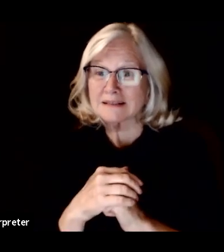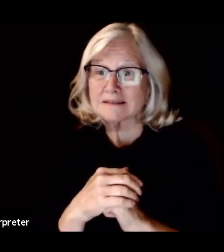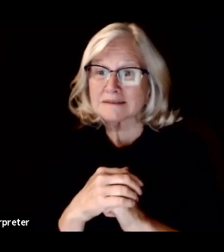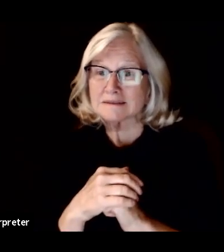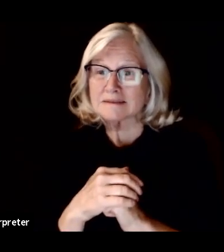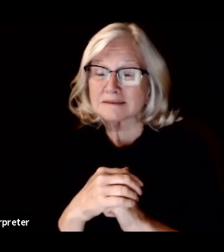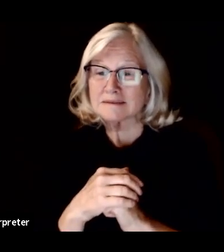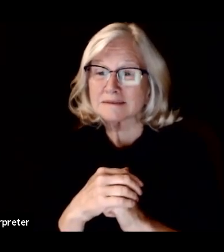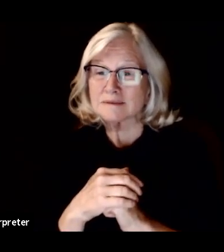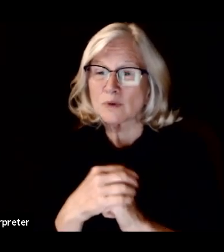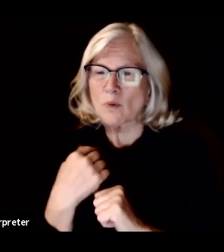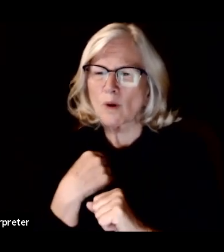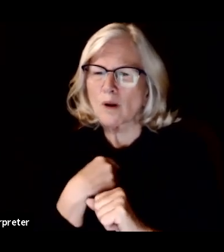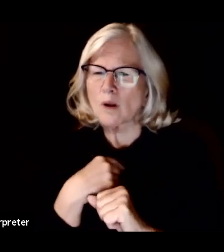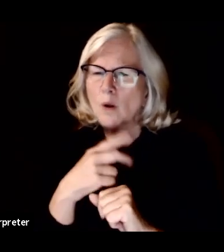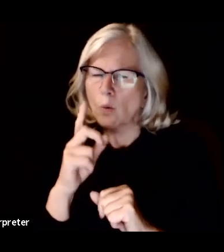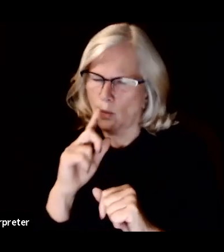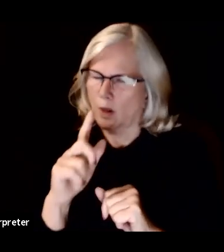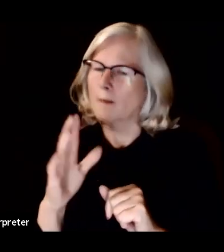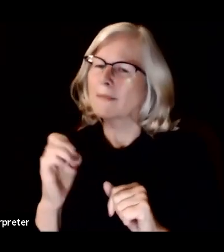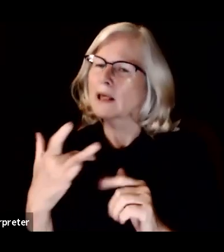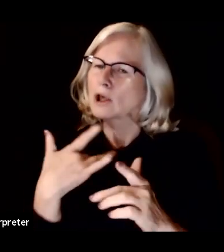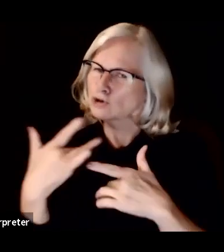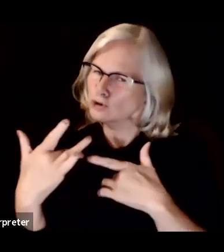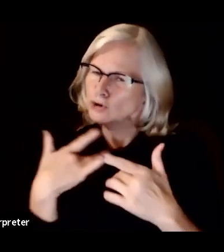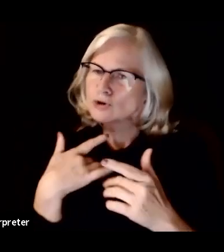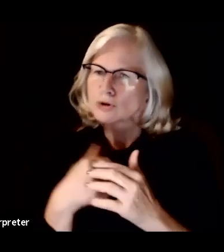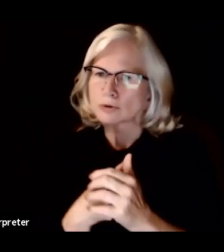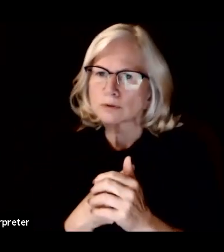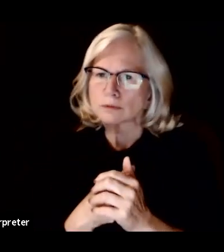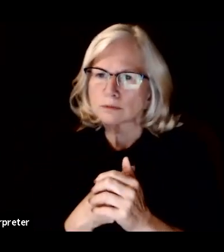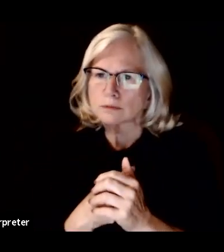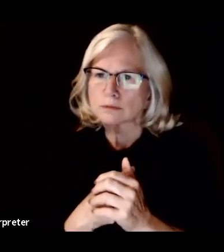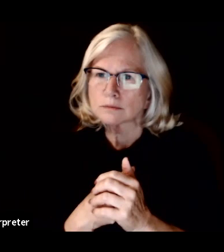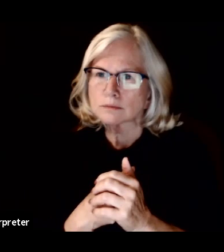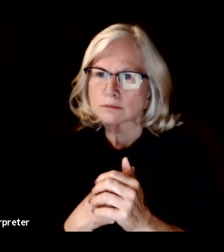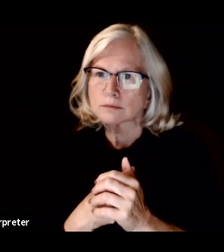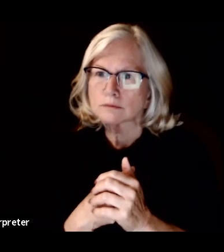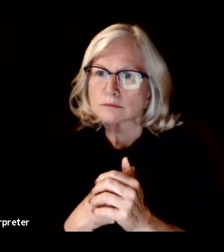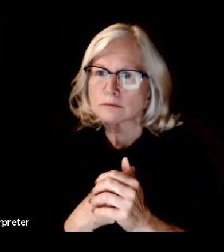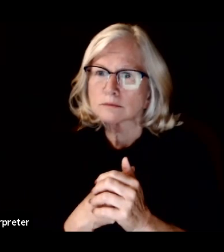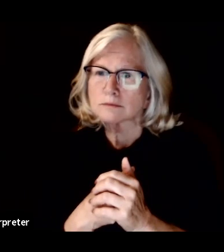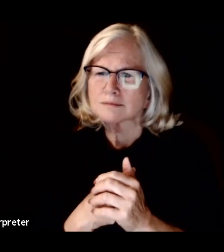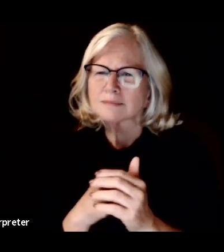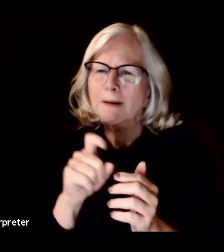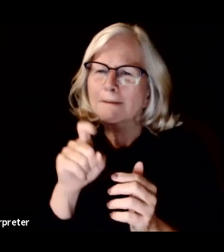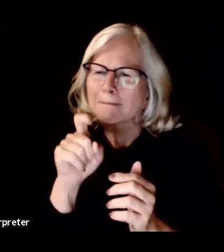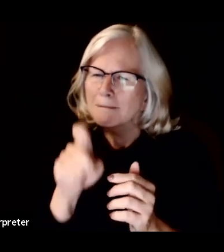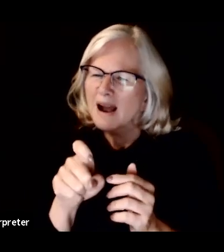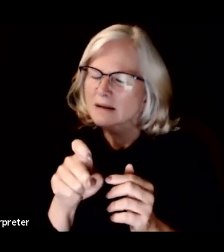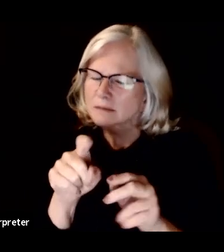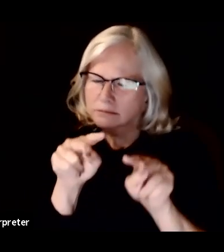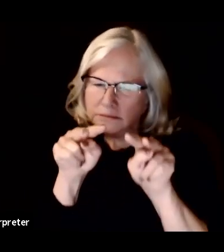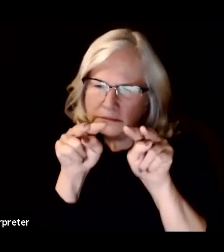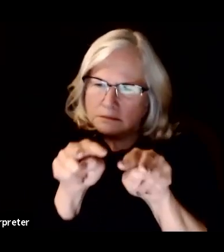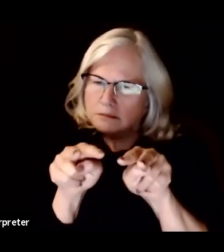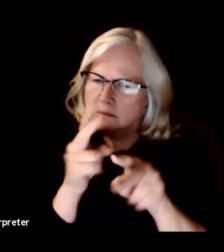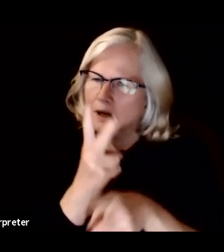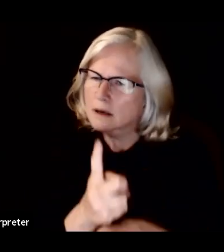again, call for continued vigilance on all of our parts to continue to take this virus very seriously.